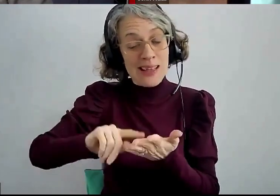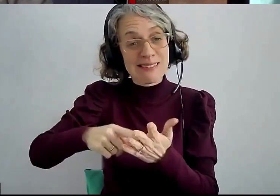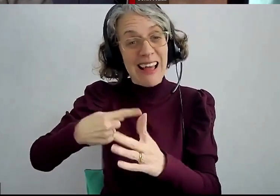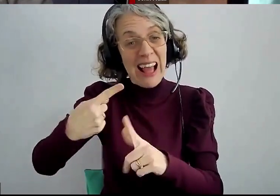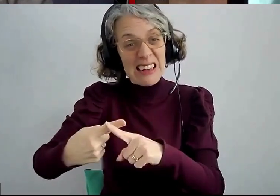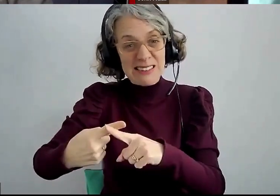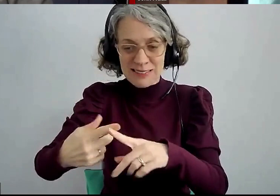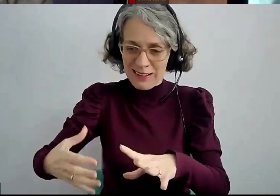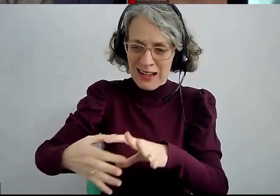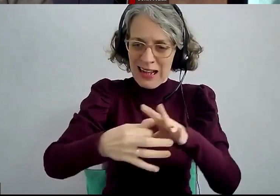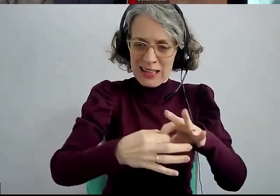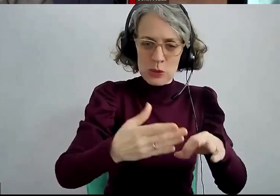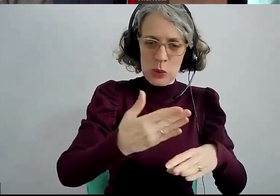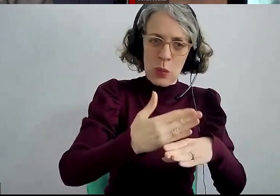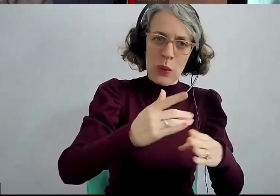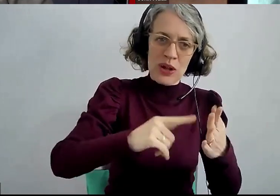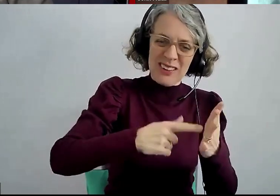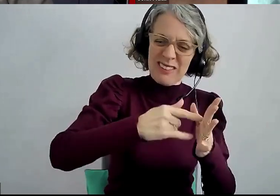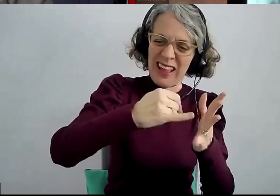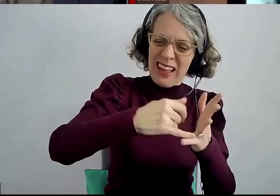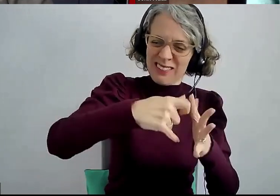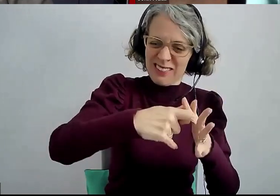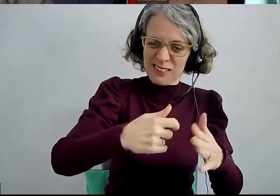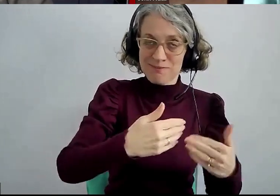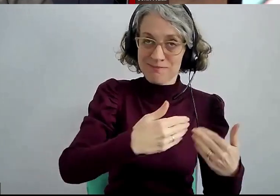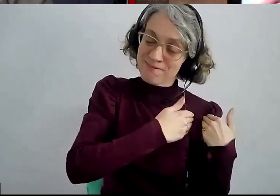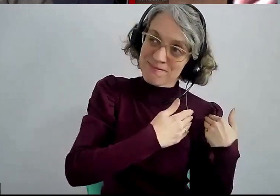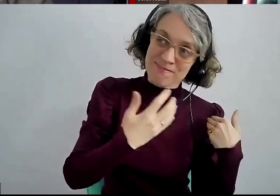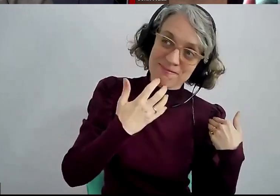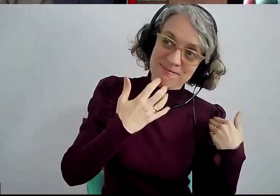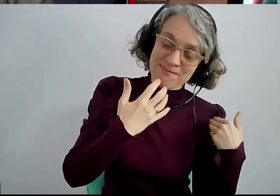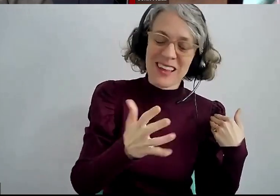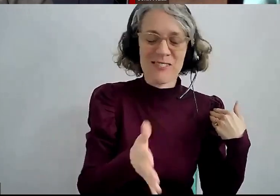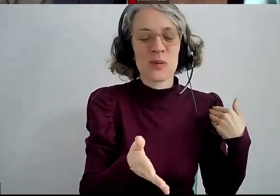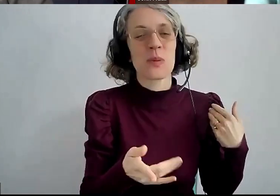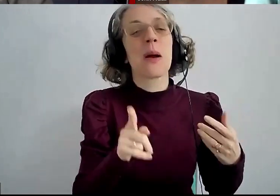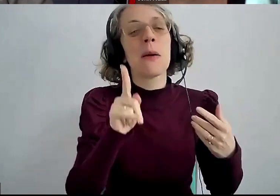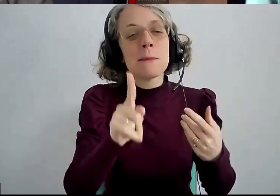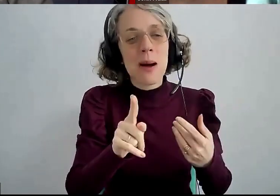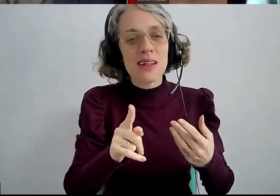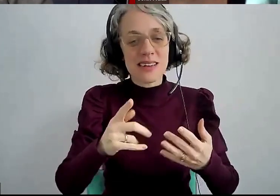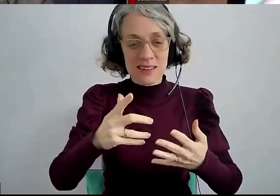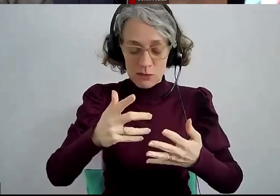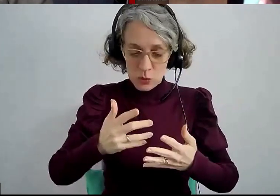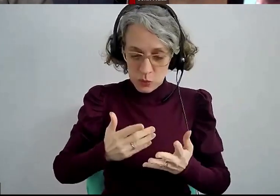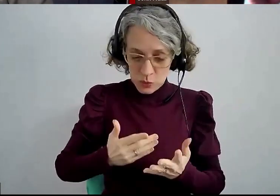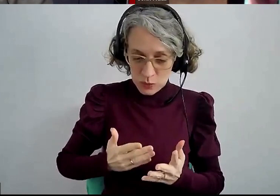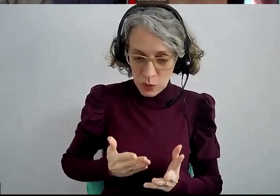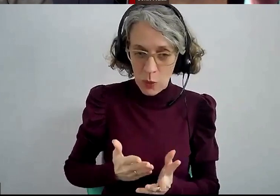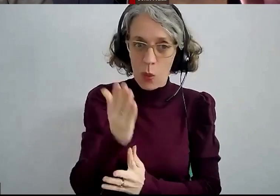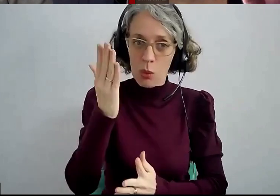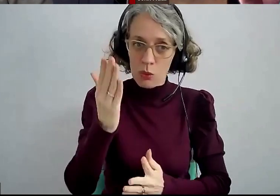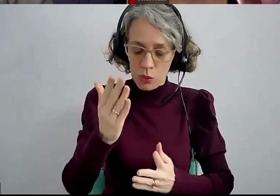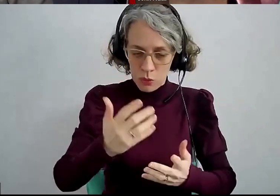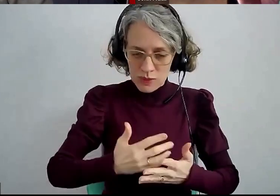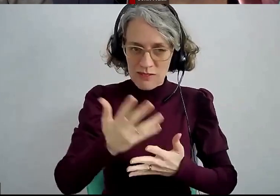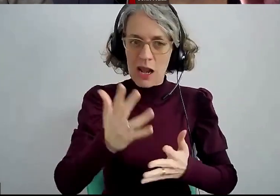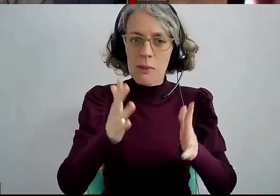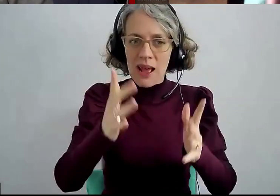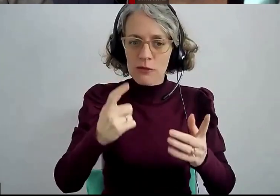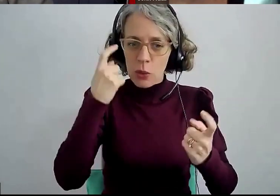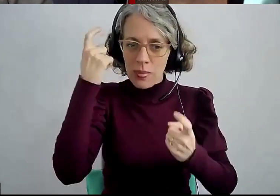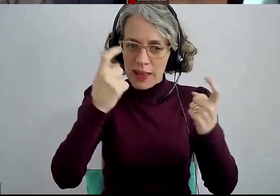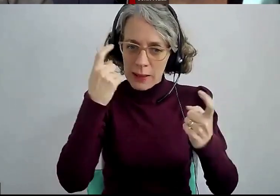But it's important to, again, as you go on and develop it, think about the task quite